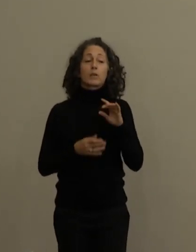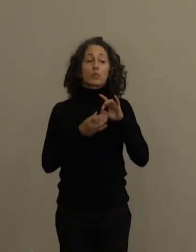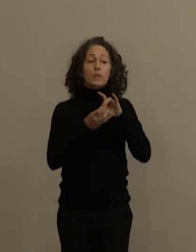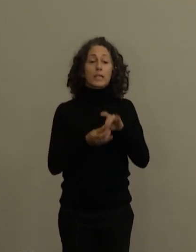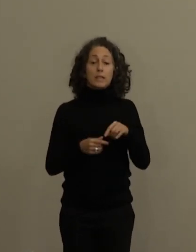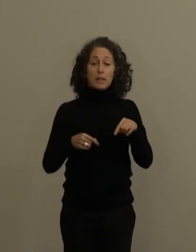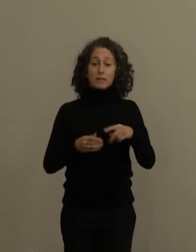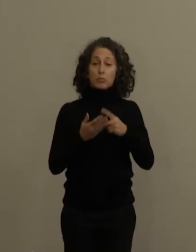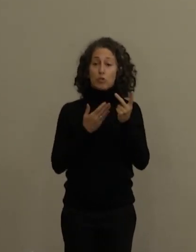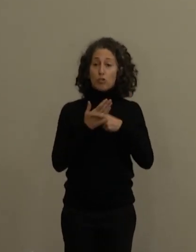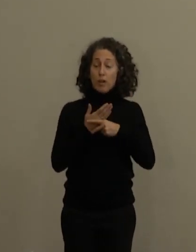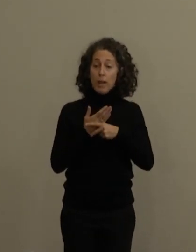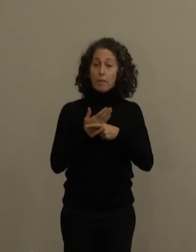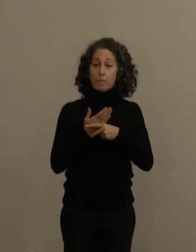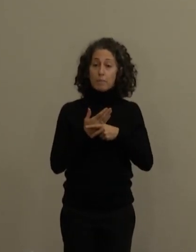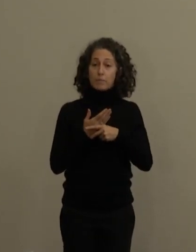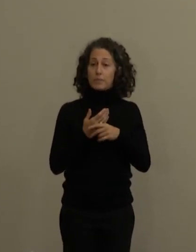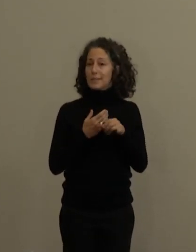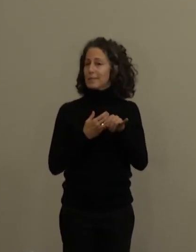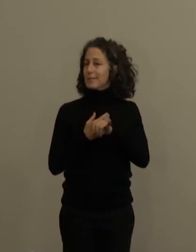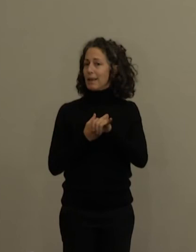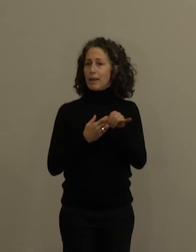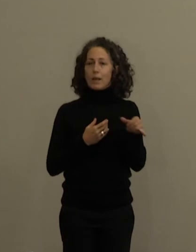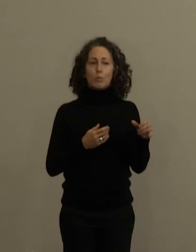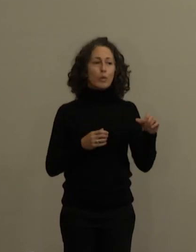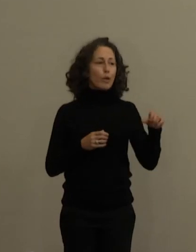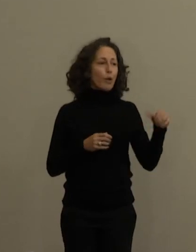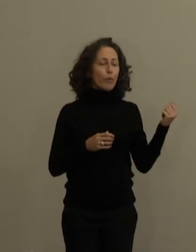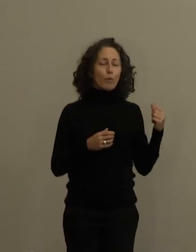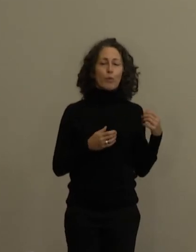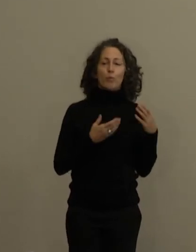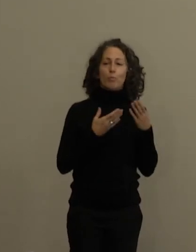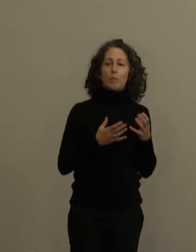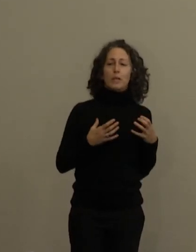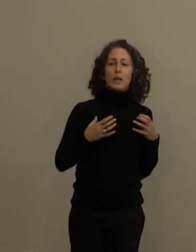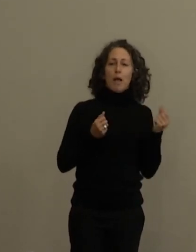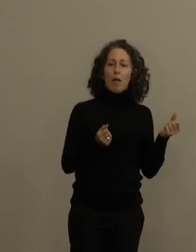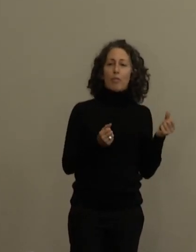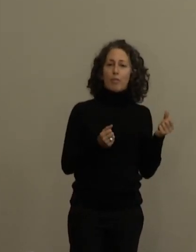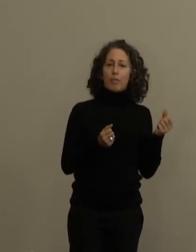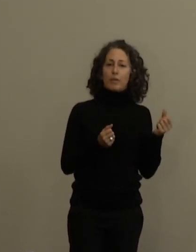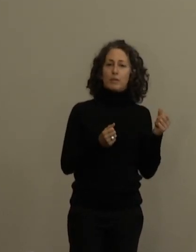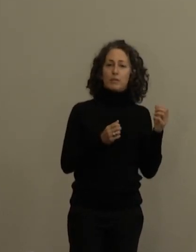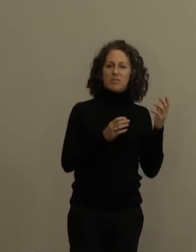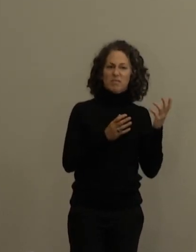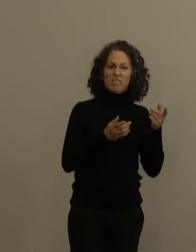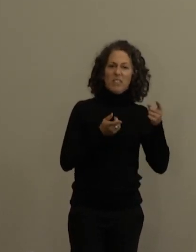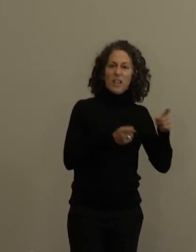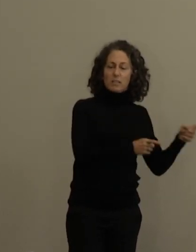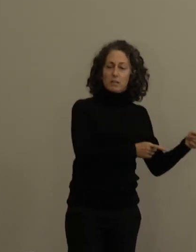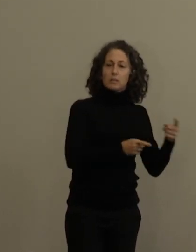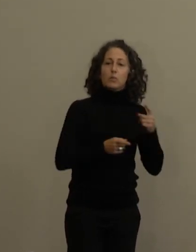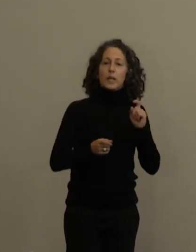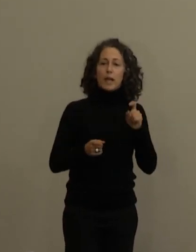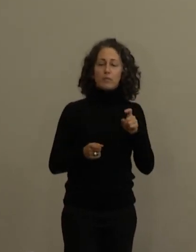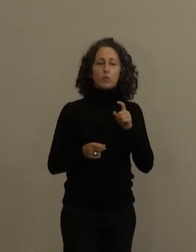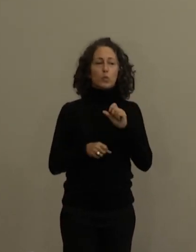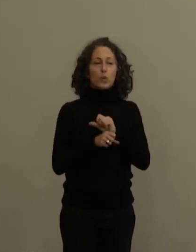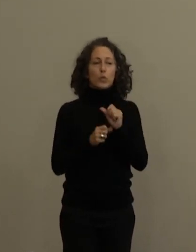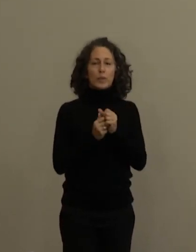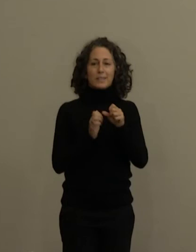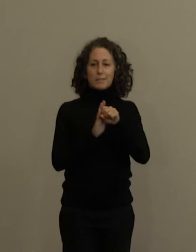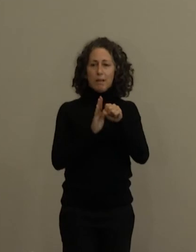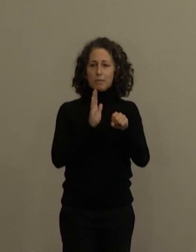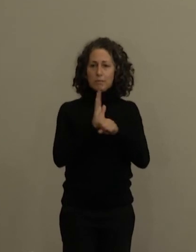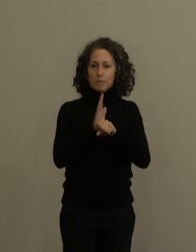program, as with many of our public health efforts, we do rely on state infrastructure in terms of the data